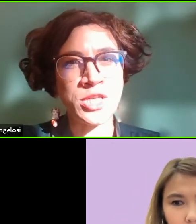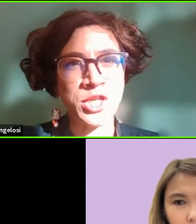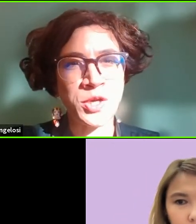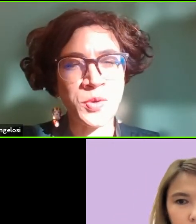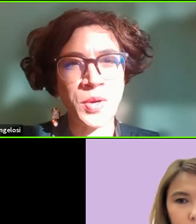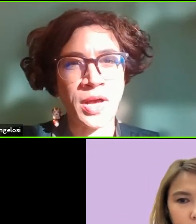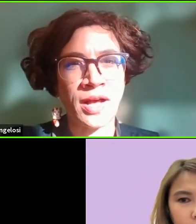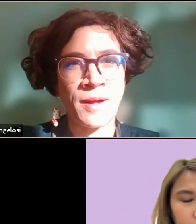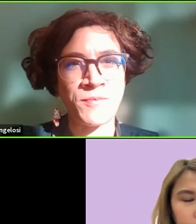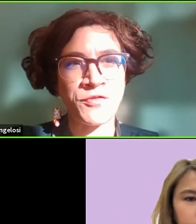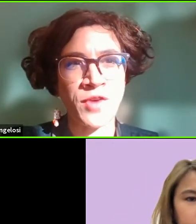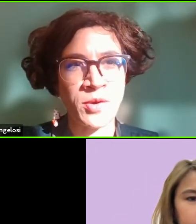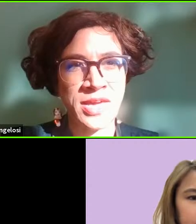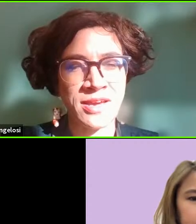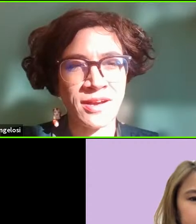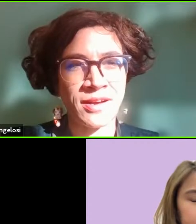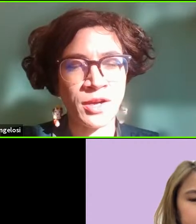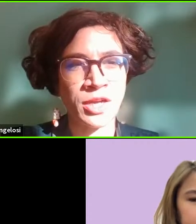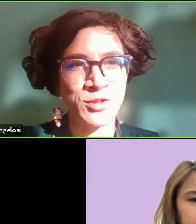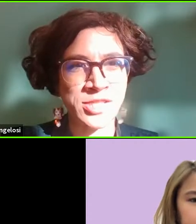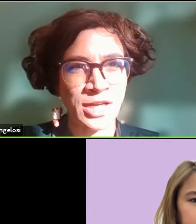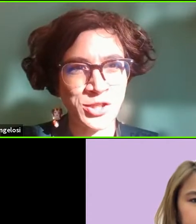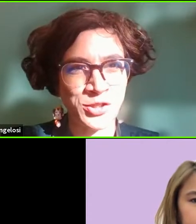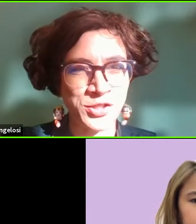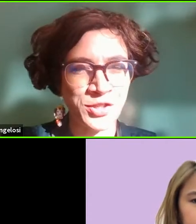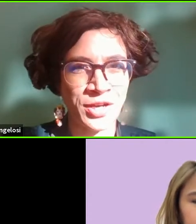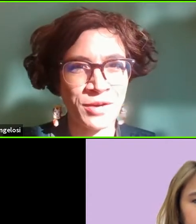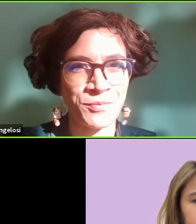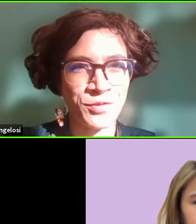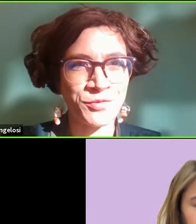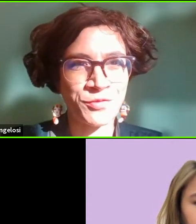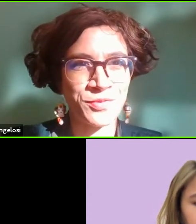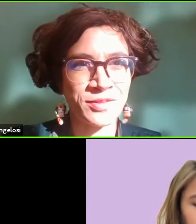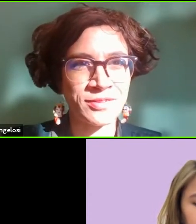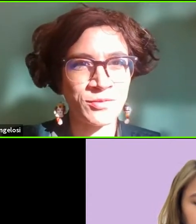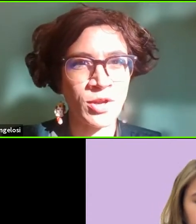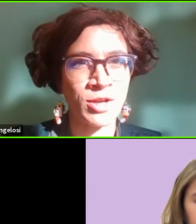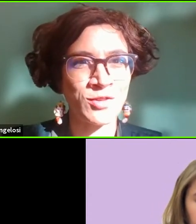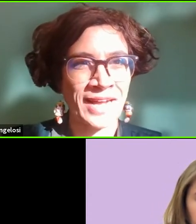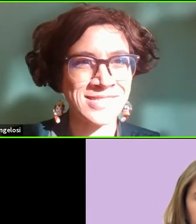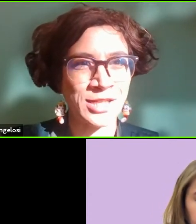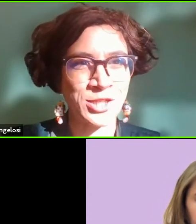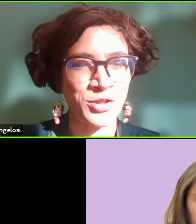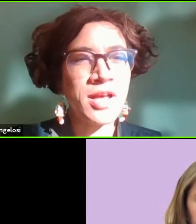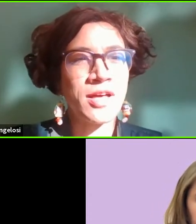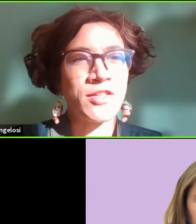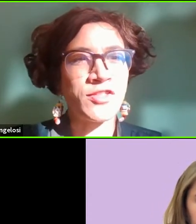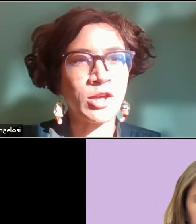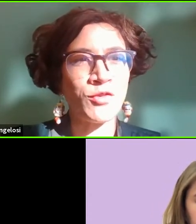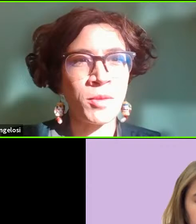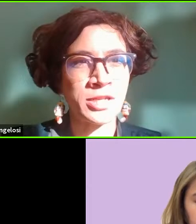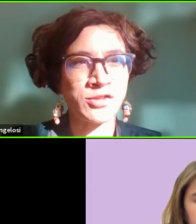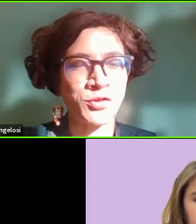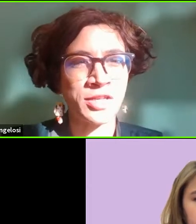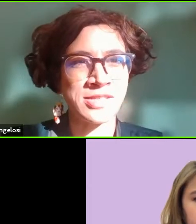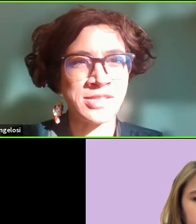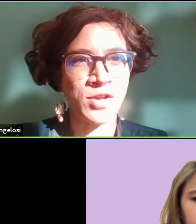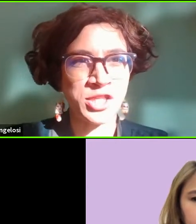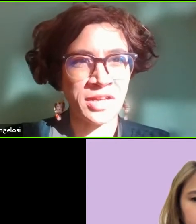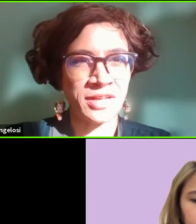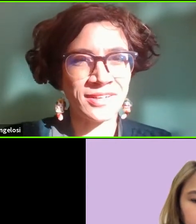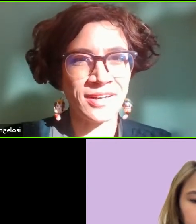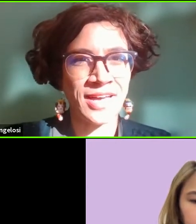I wish you very good sessions, very good next session. Thank you very much for